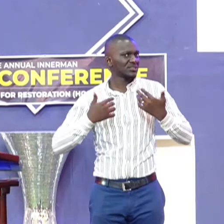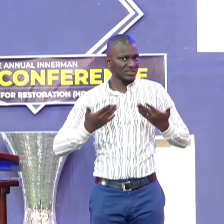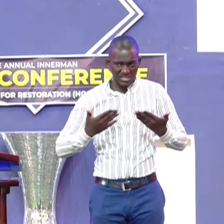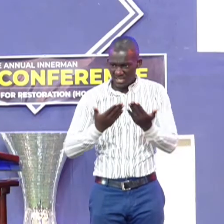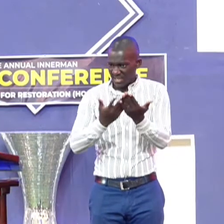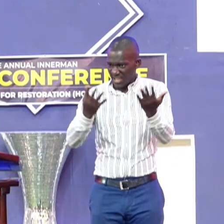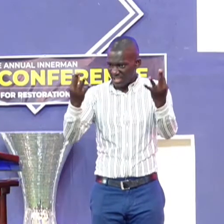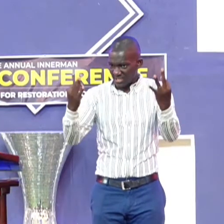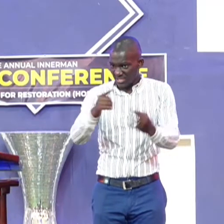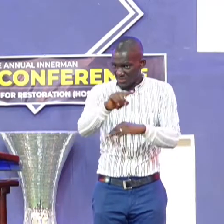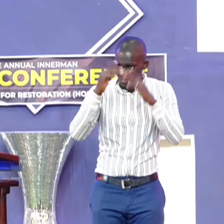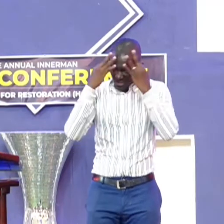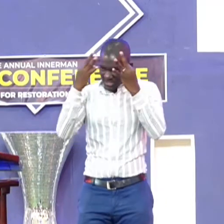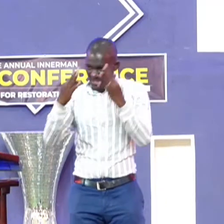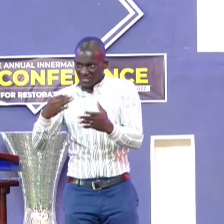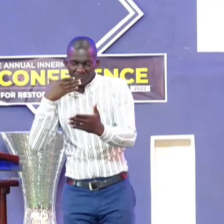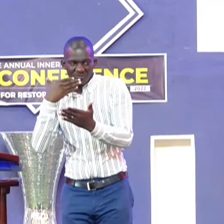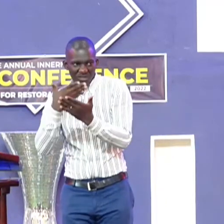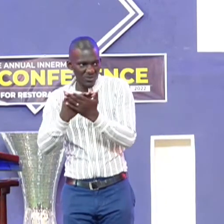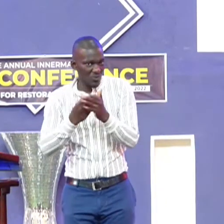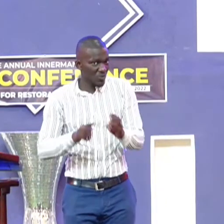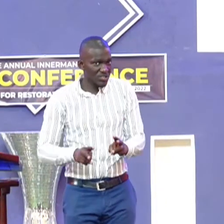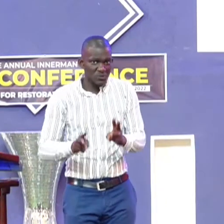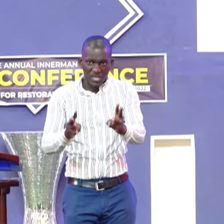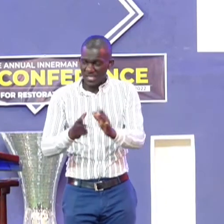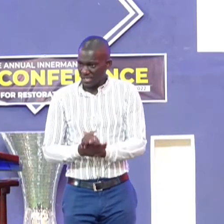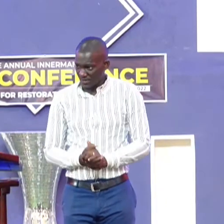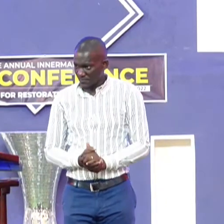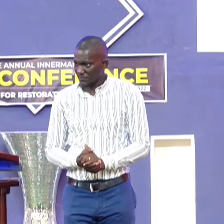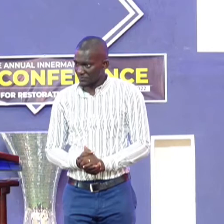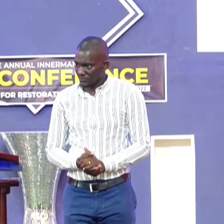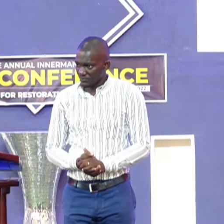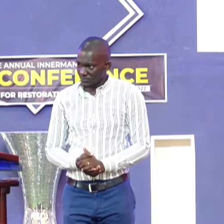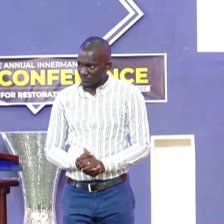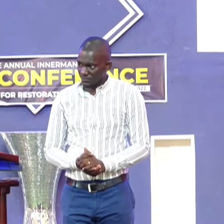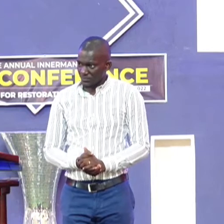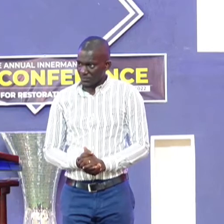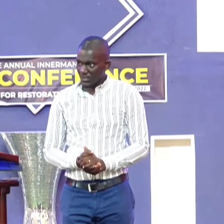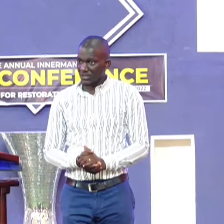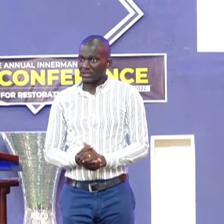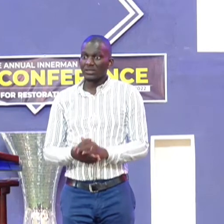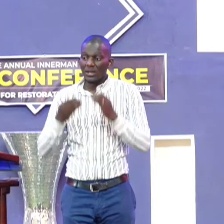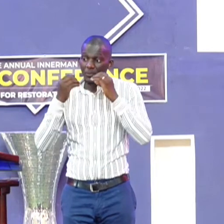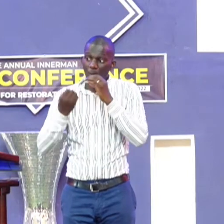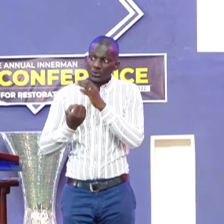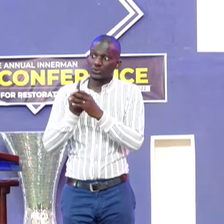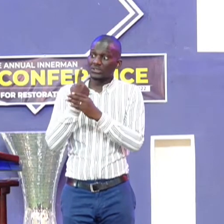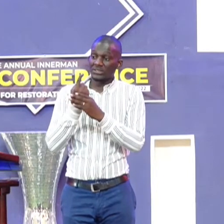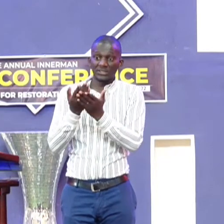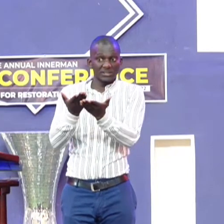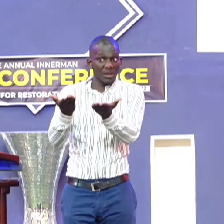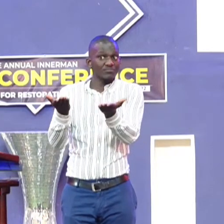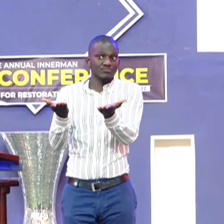that whatever you ought to decide in a good way, the opportunity is ahead